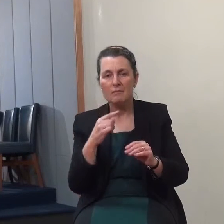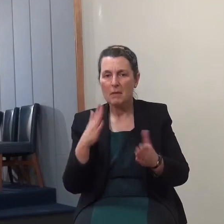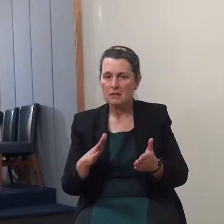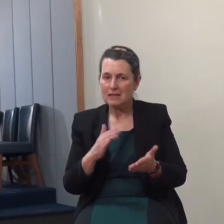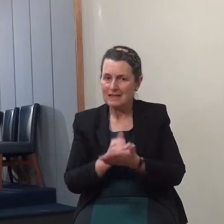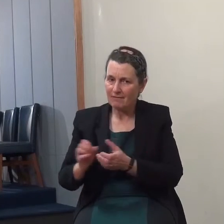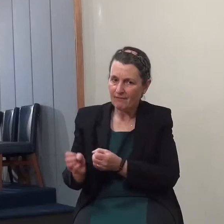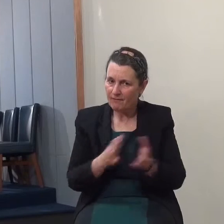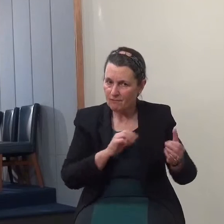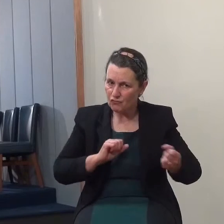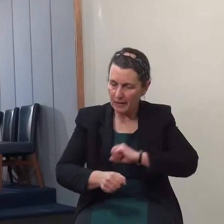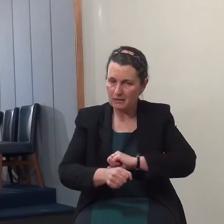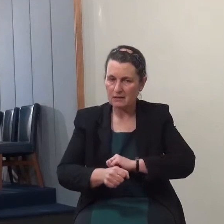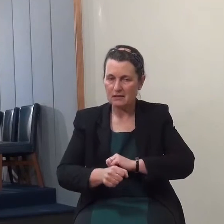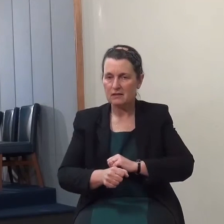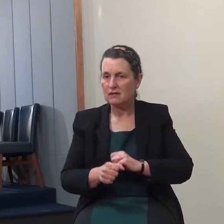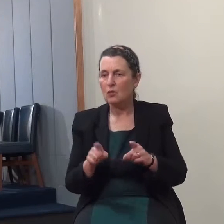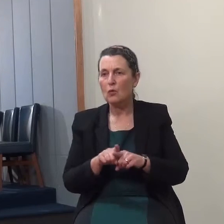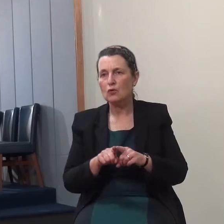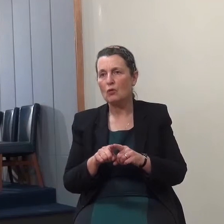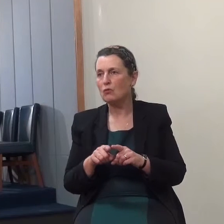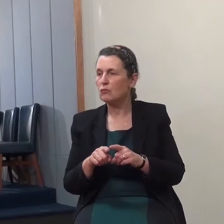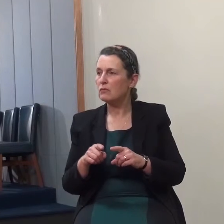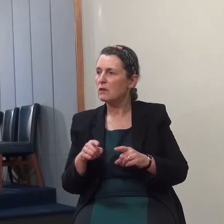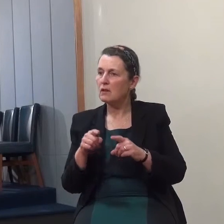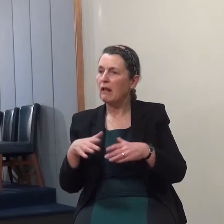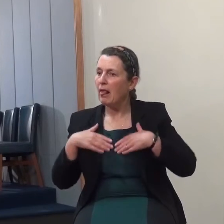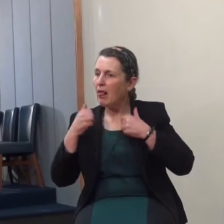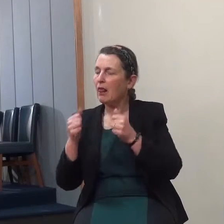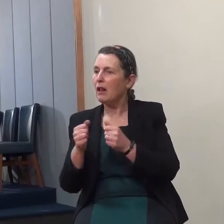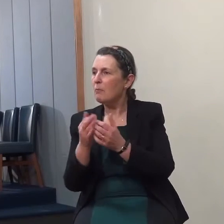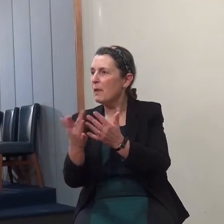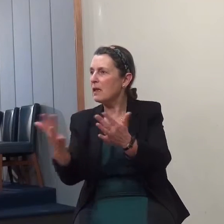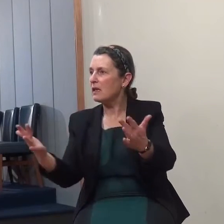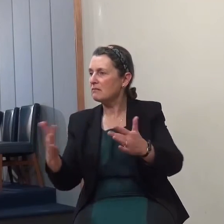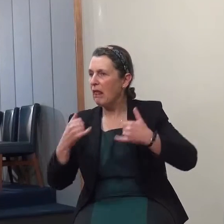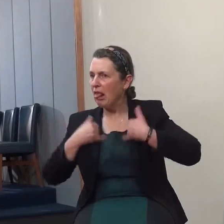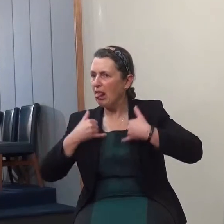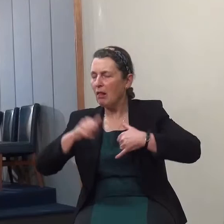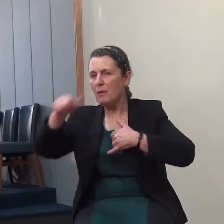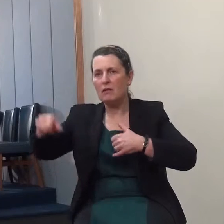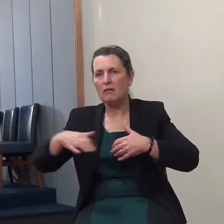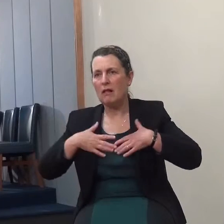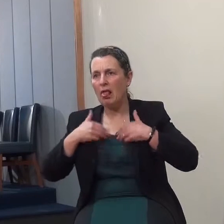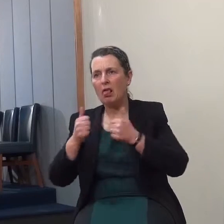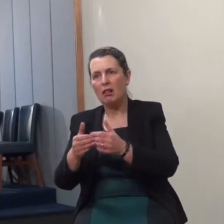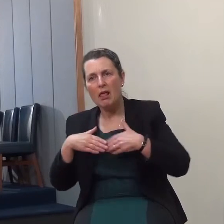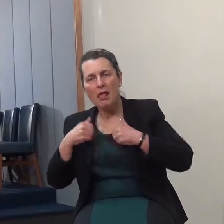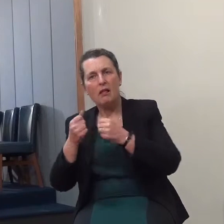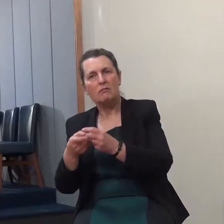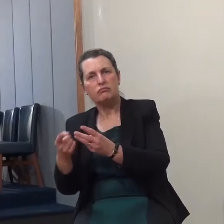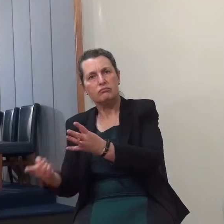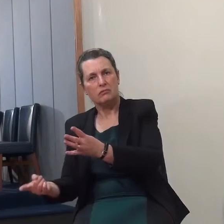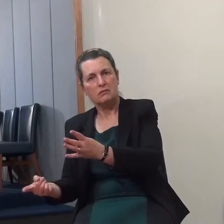all manner of sicknesses. The disciples, the fledgling disciples, the small band of them, not